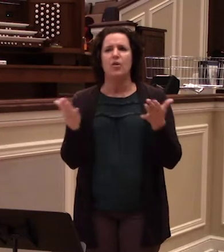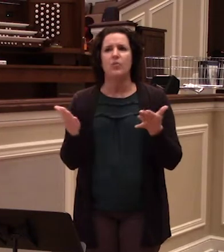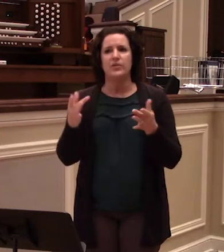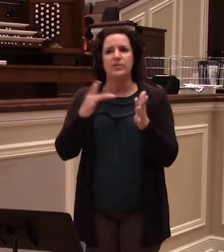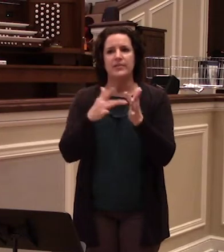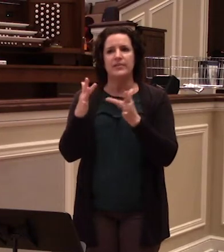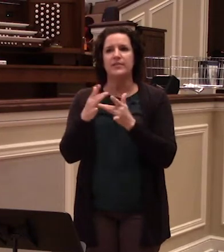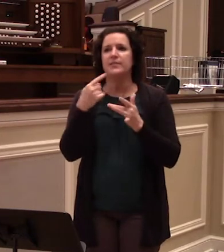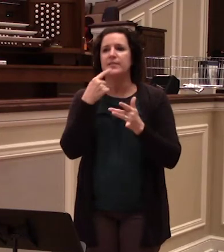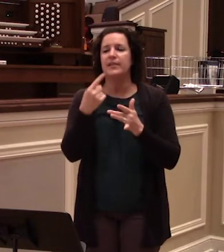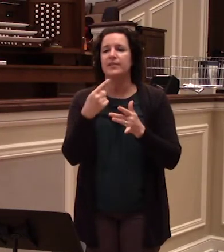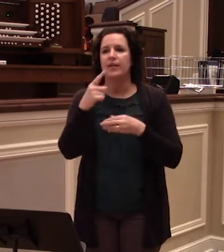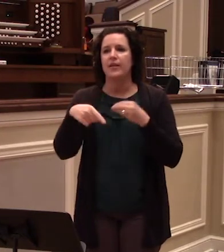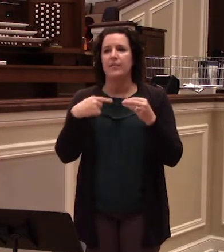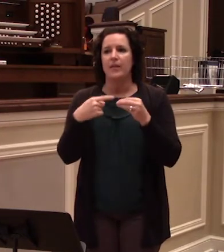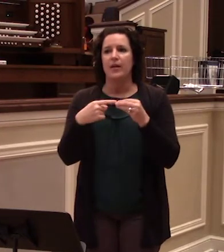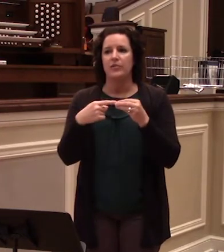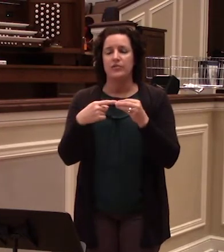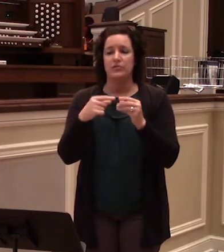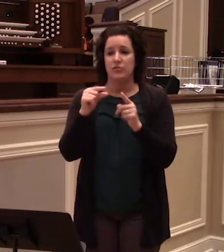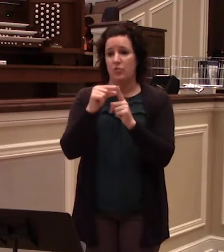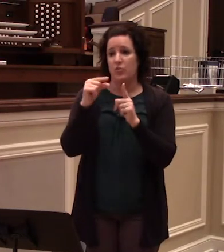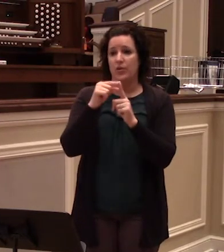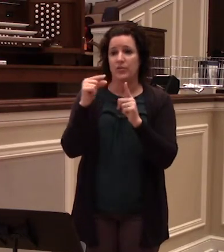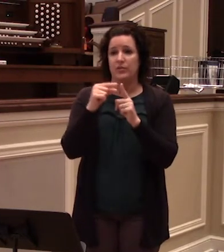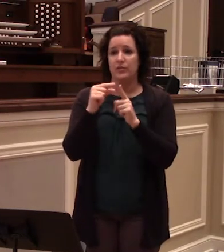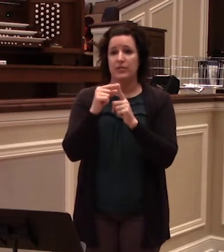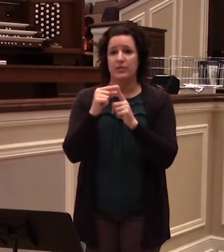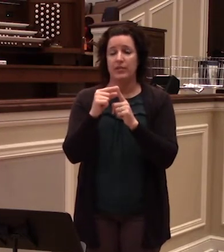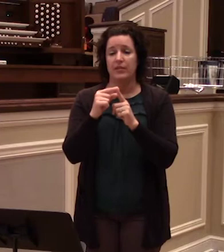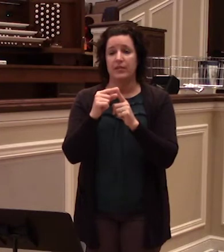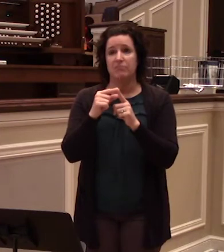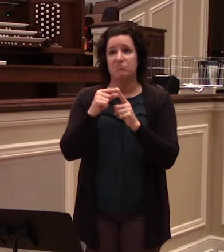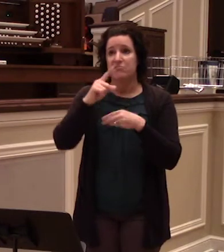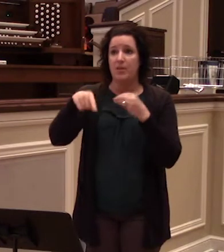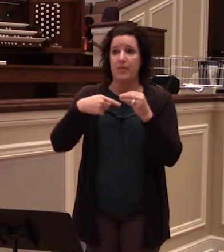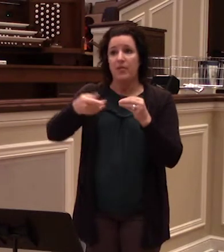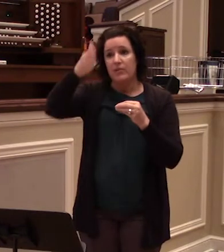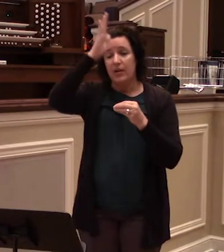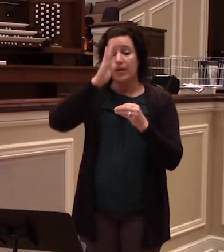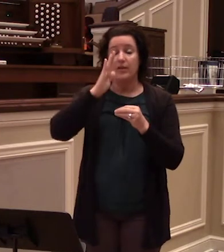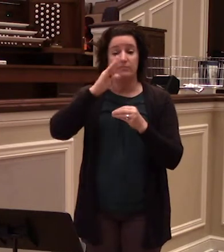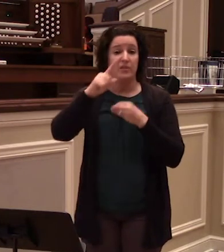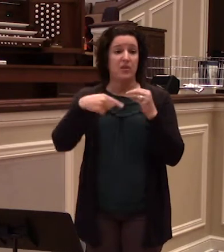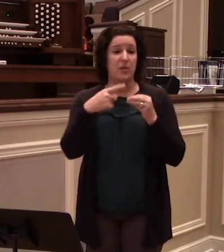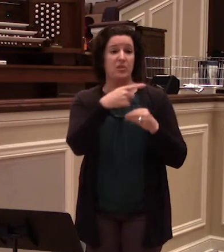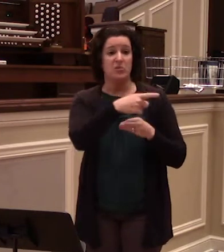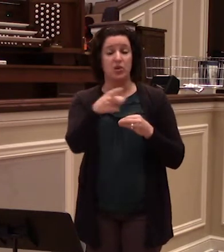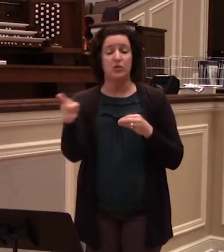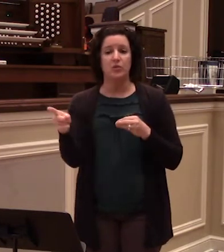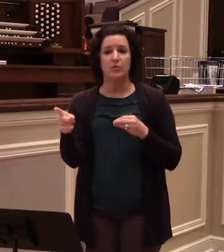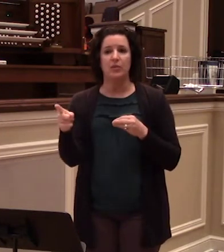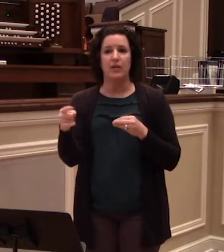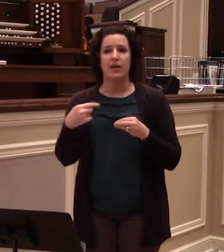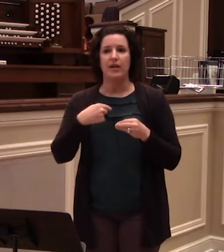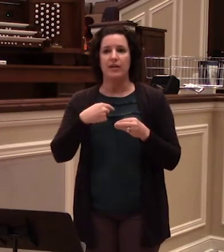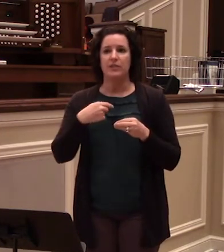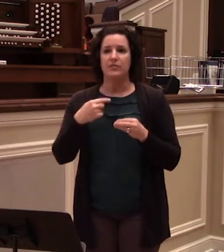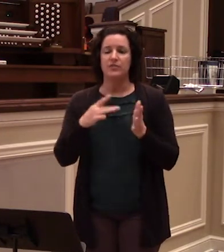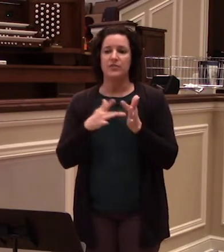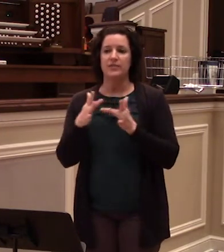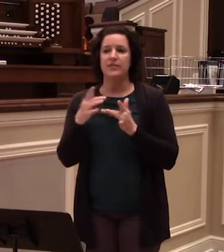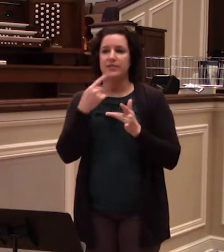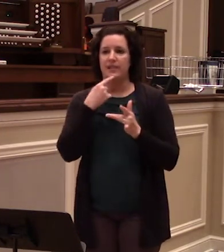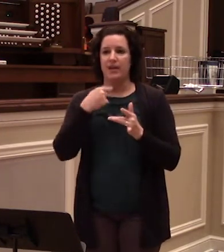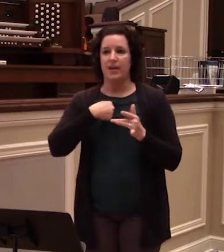about God and what he says about love and what he says about you. Because Jesus says, I am a truth